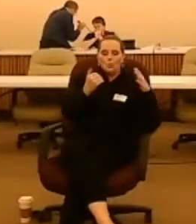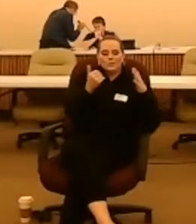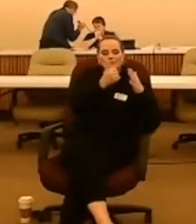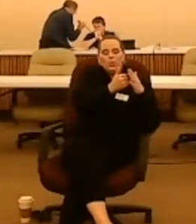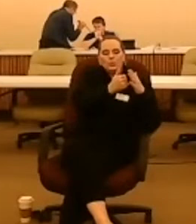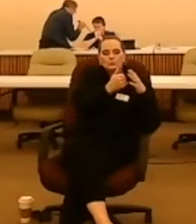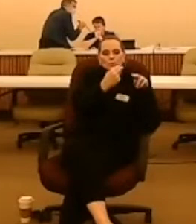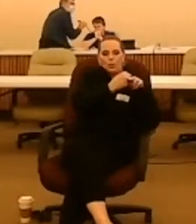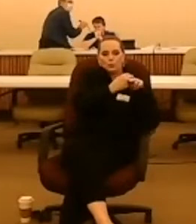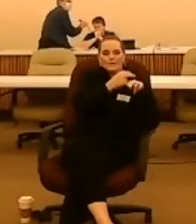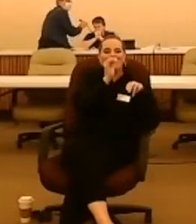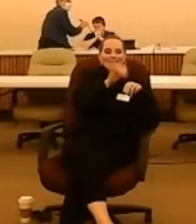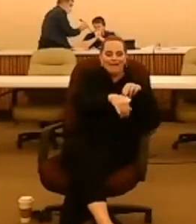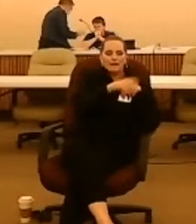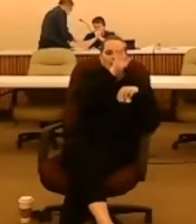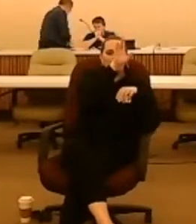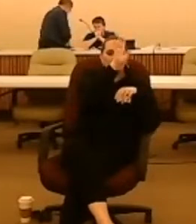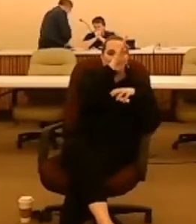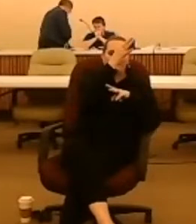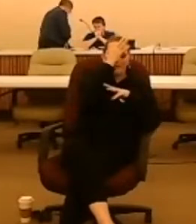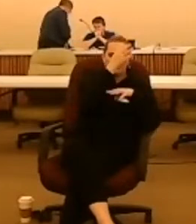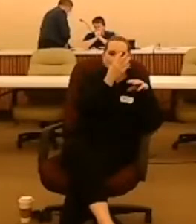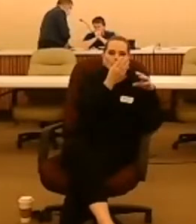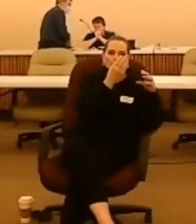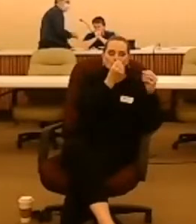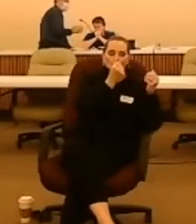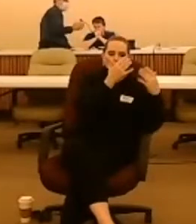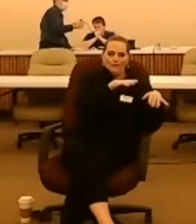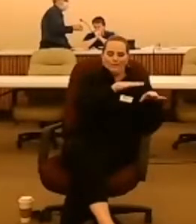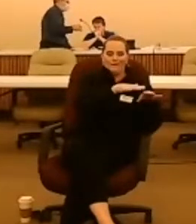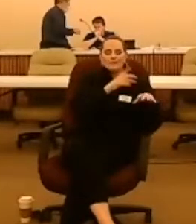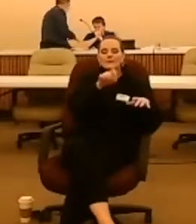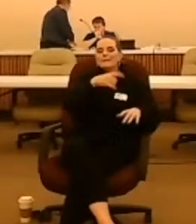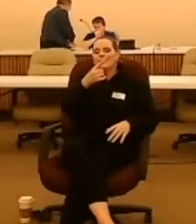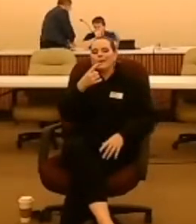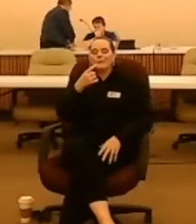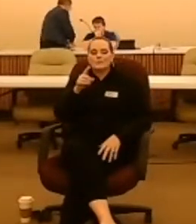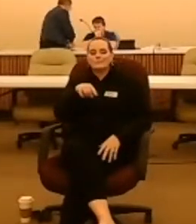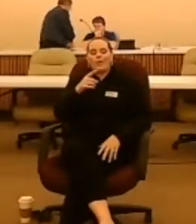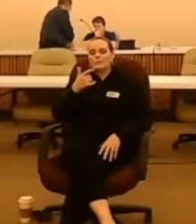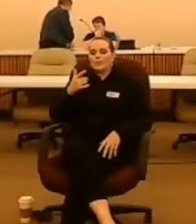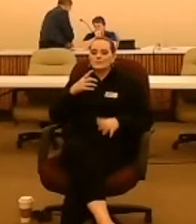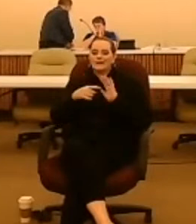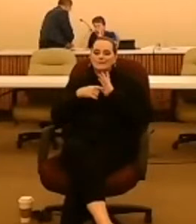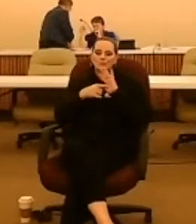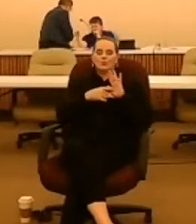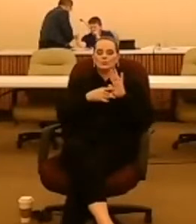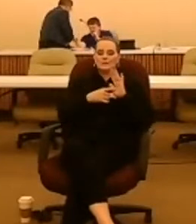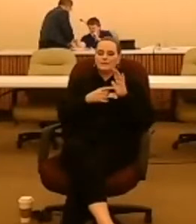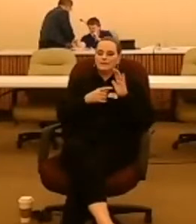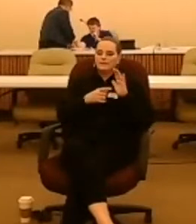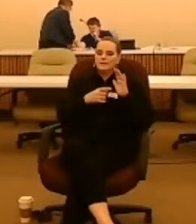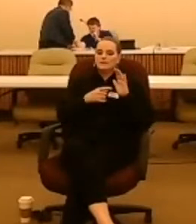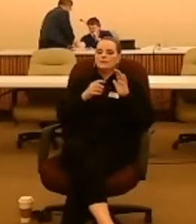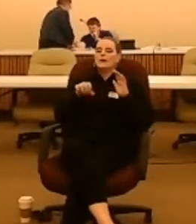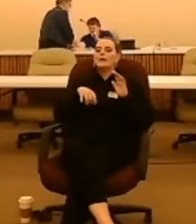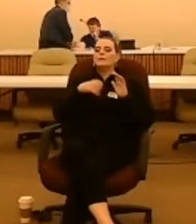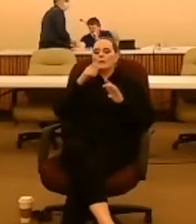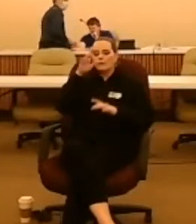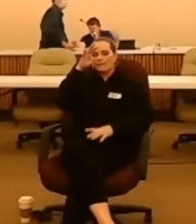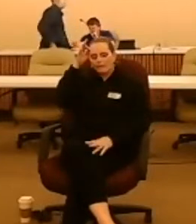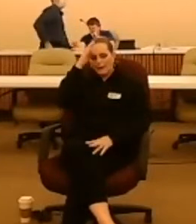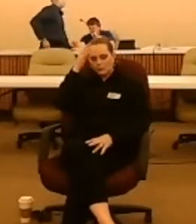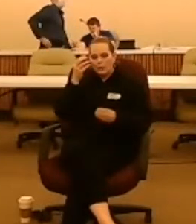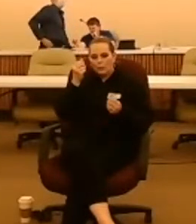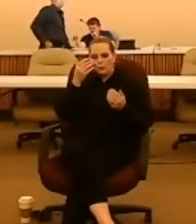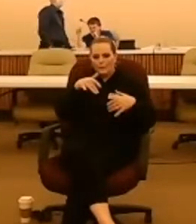is a federal wetland. But the other one shows it more on the other federal wetlands are located within the